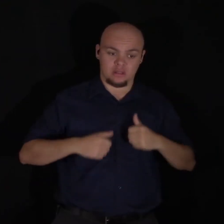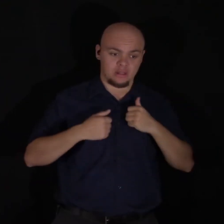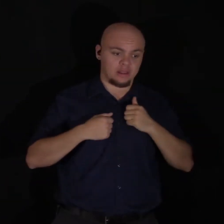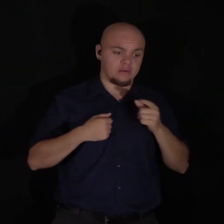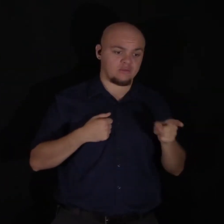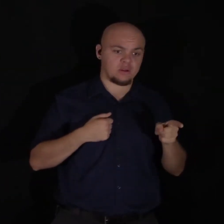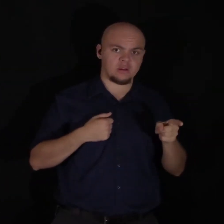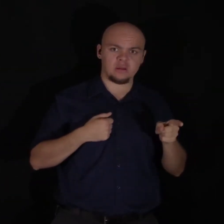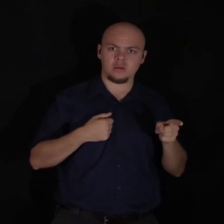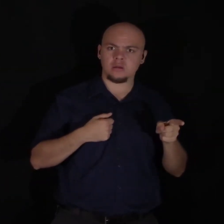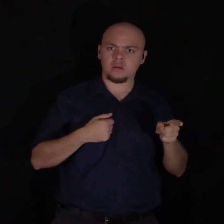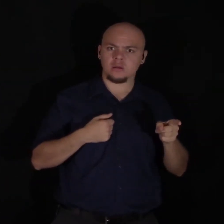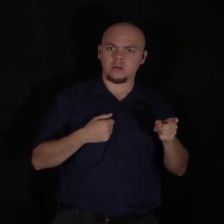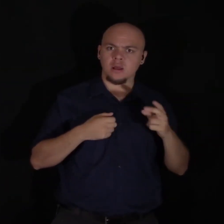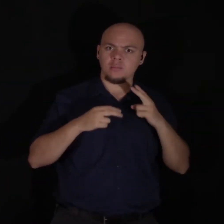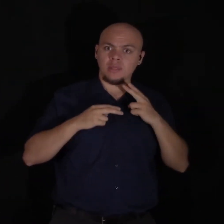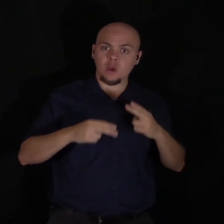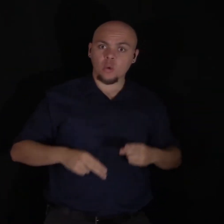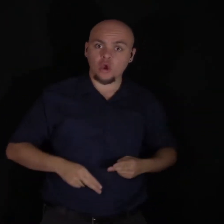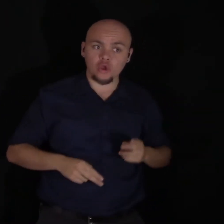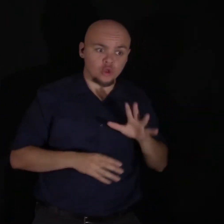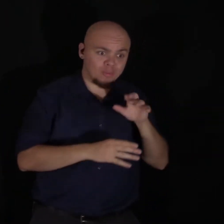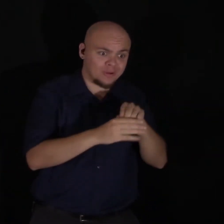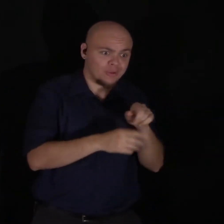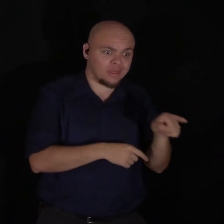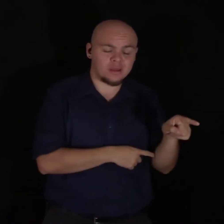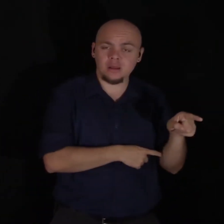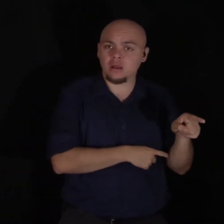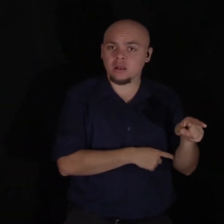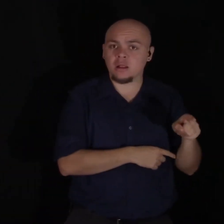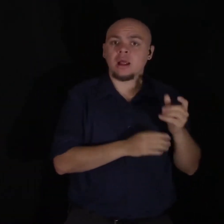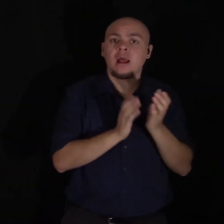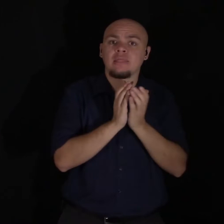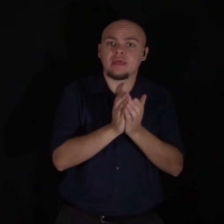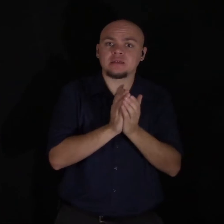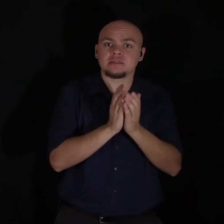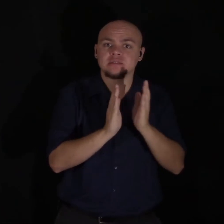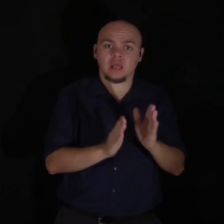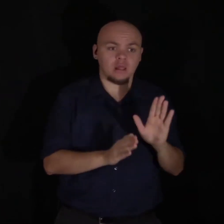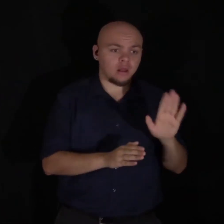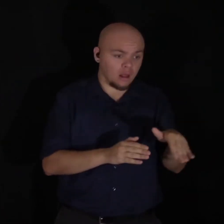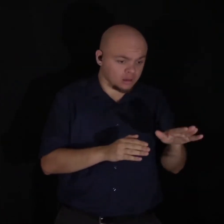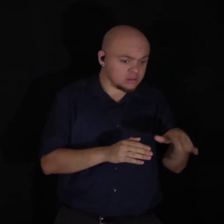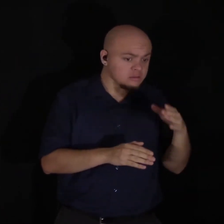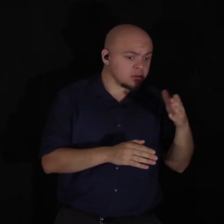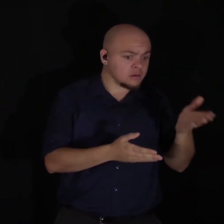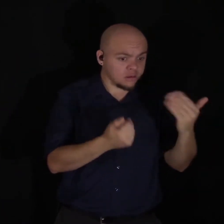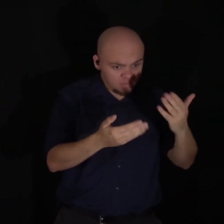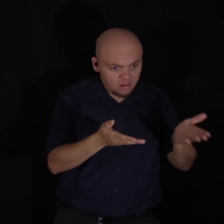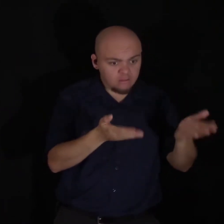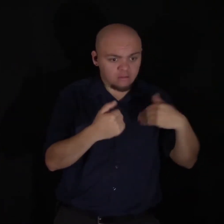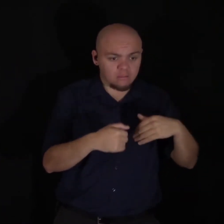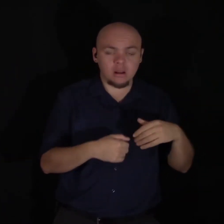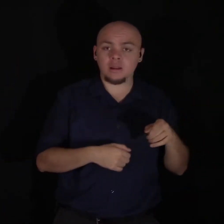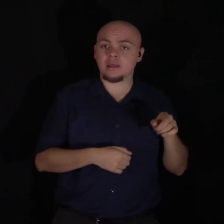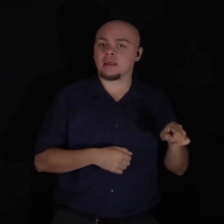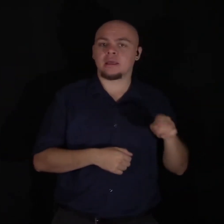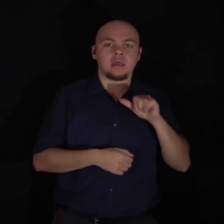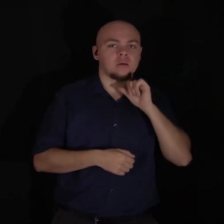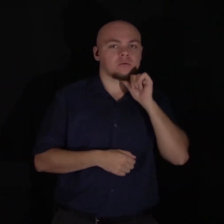there was a human being within it, whom the sailors were persuading to enter the vessel. He was not, as the